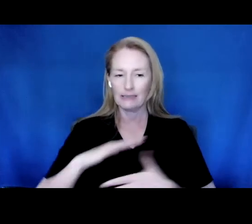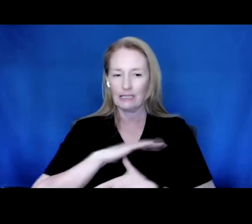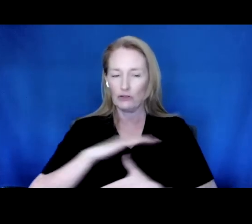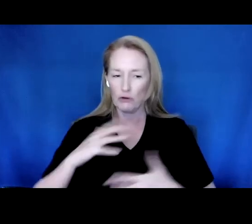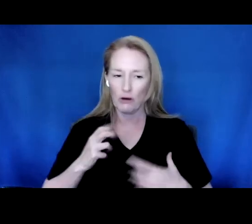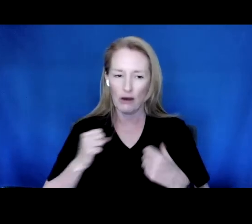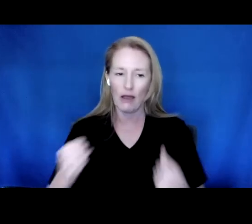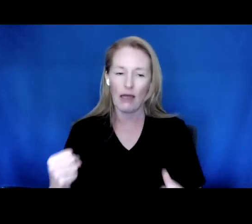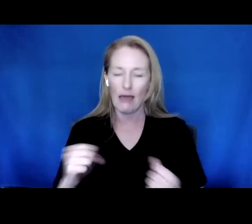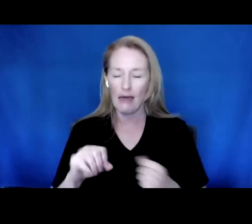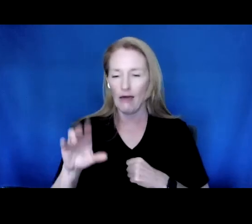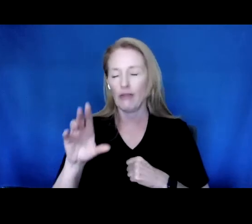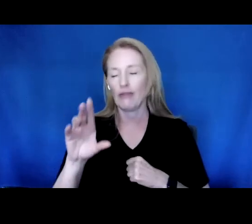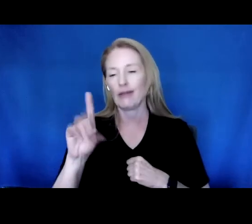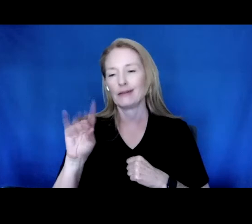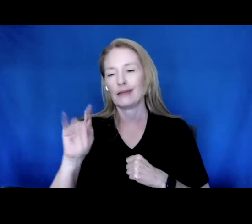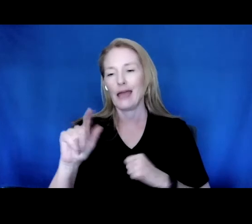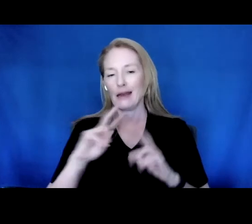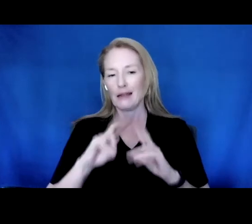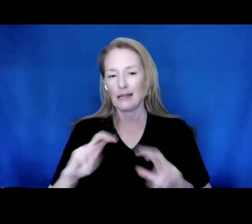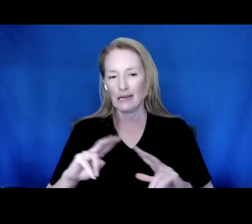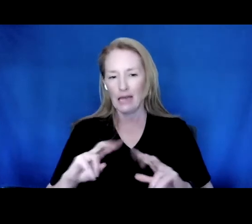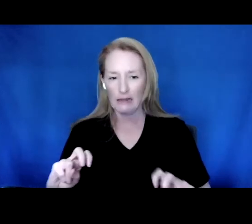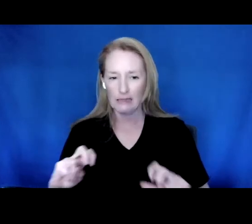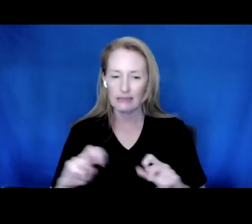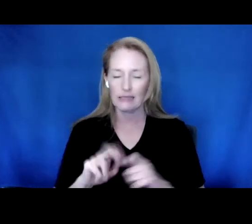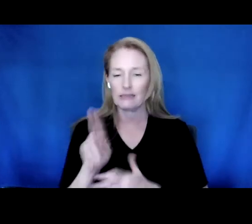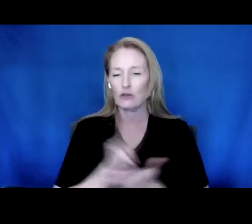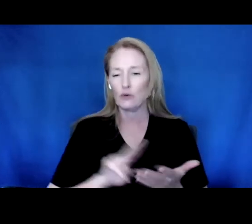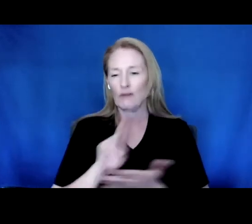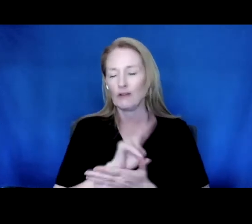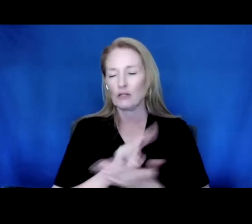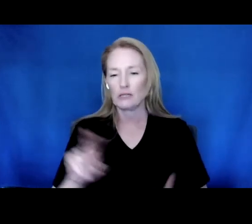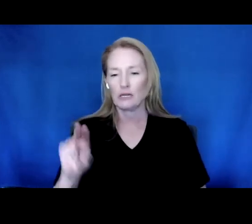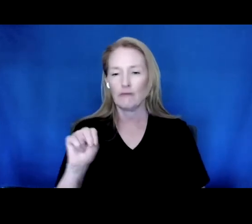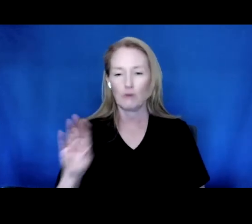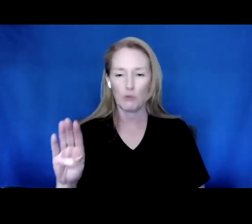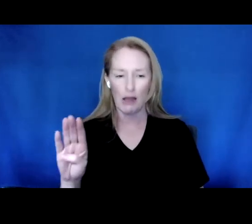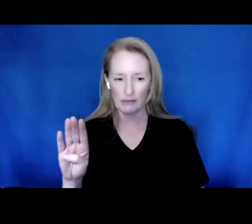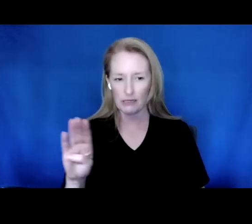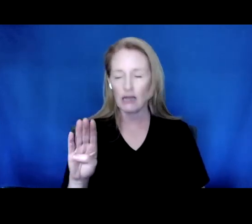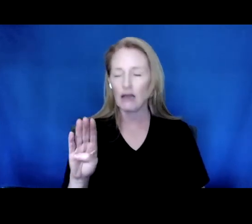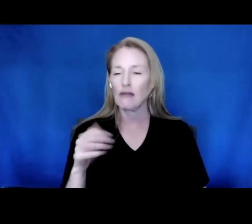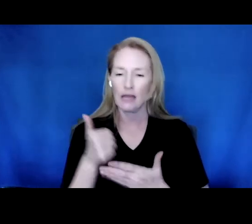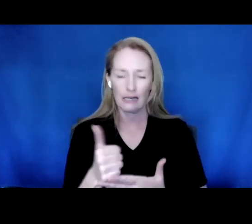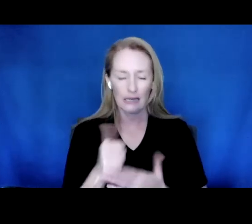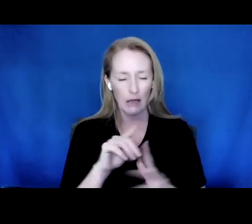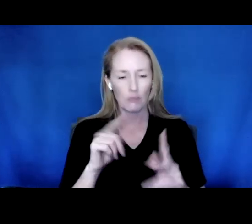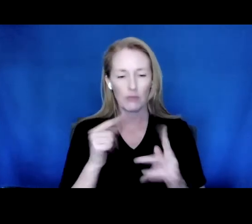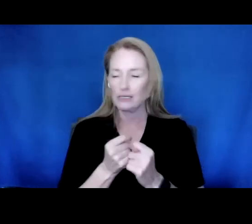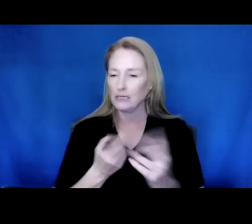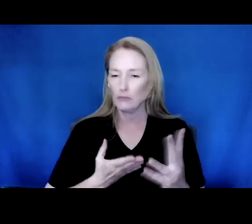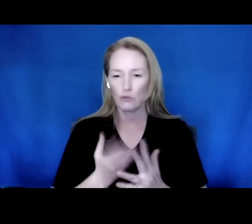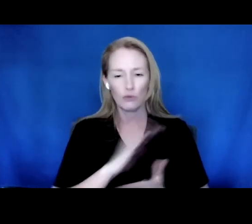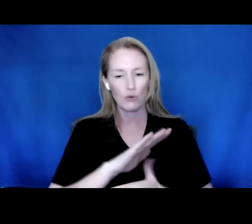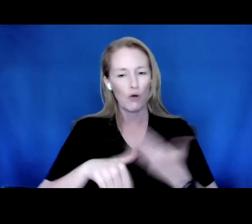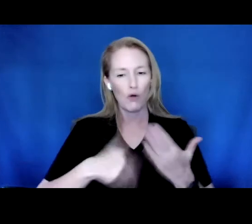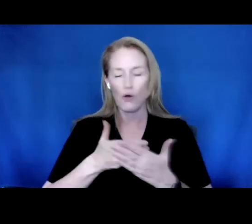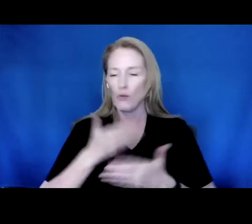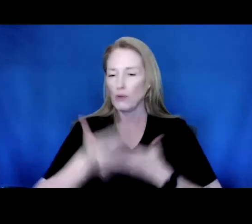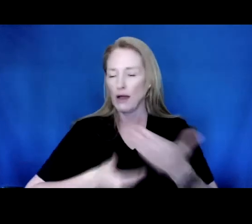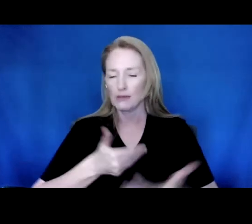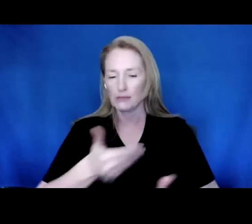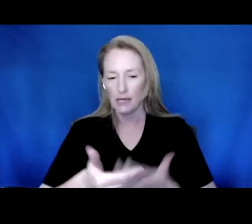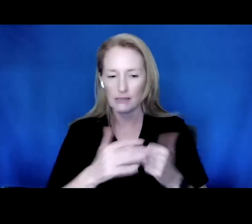us technical assistance throughout the entire analysis and helped us identify our prevention and risk factors and